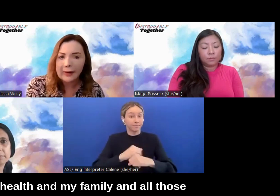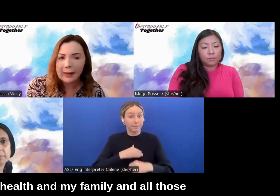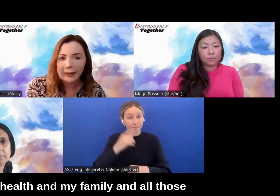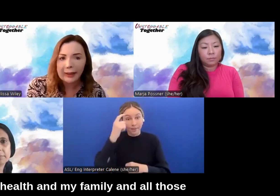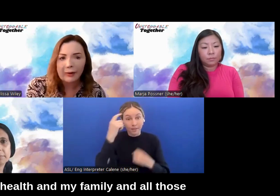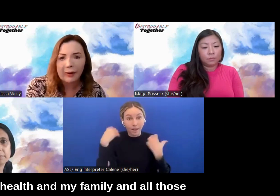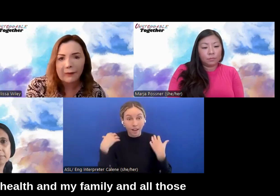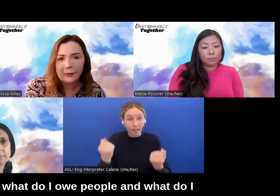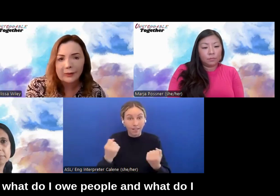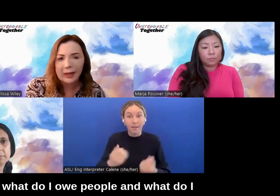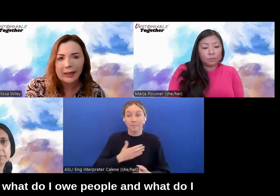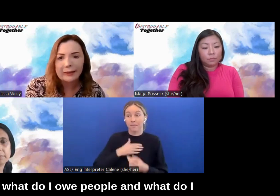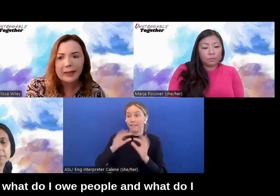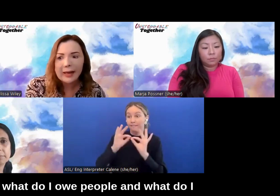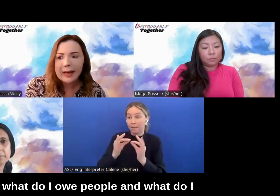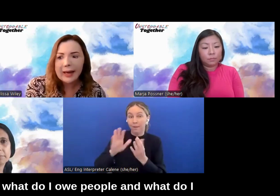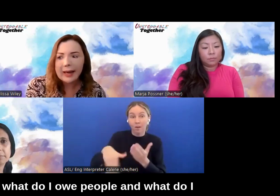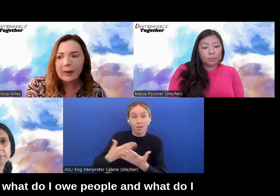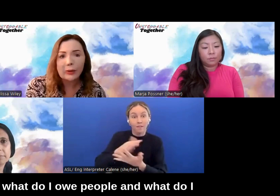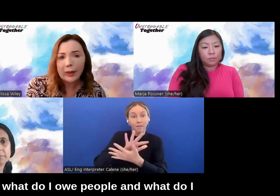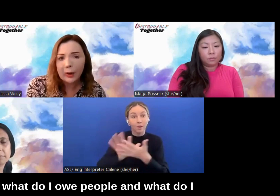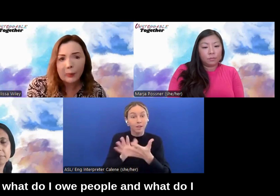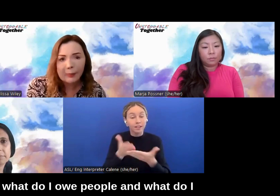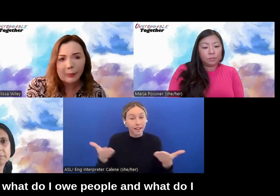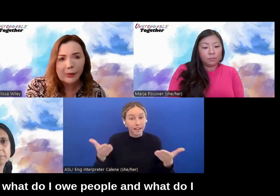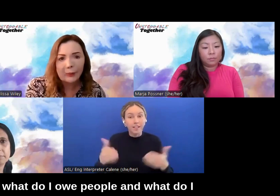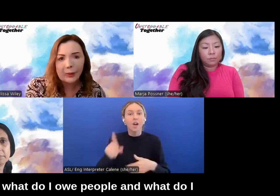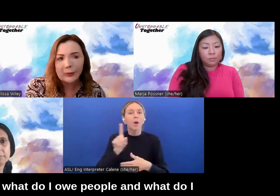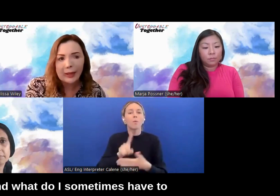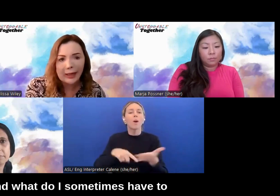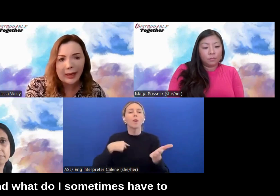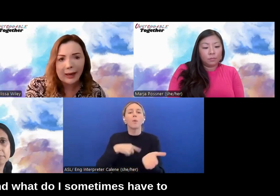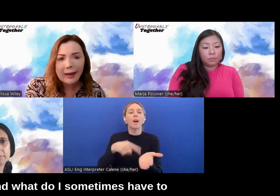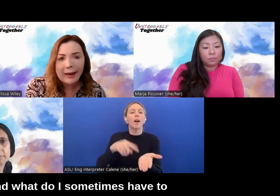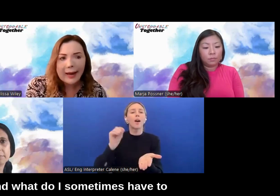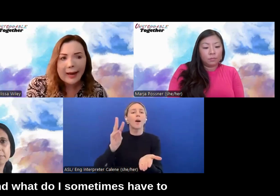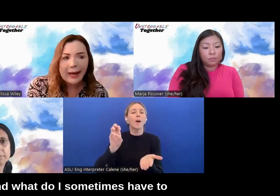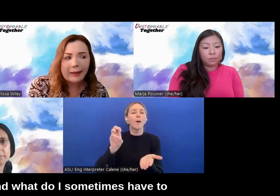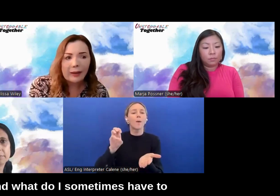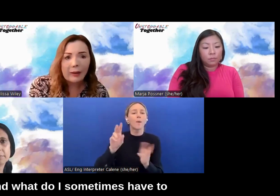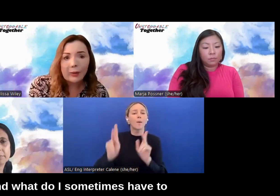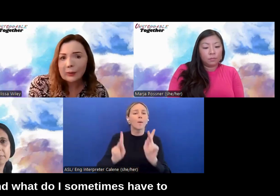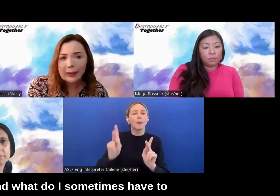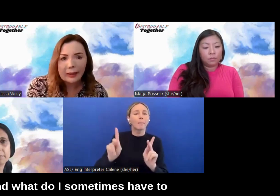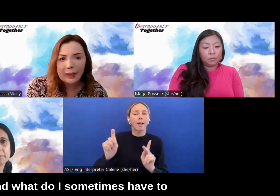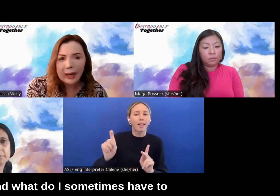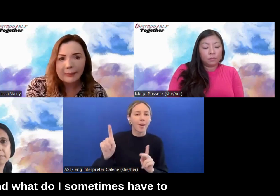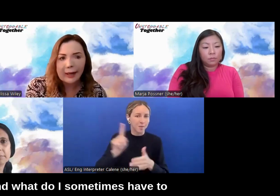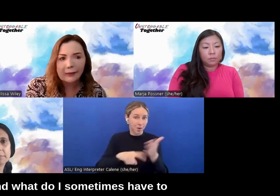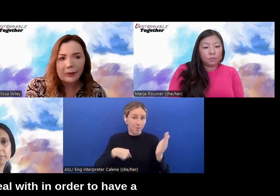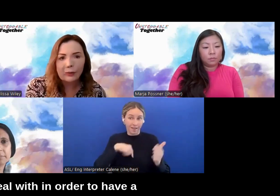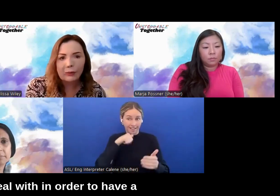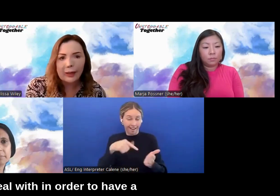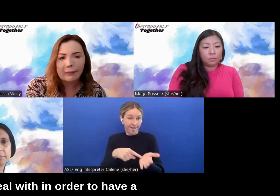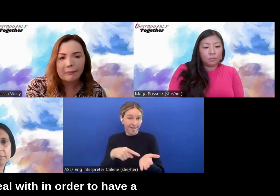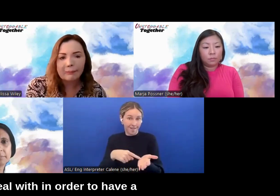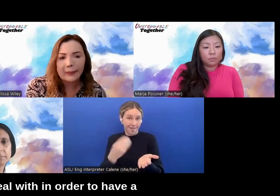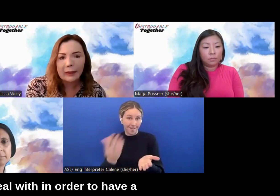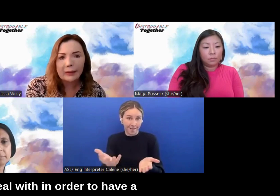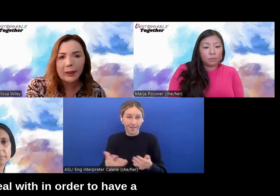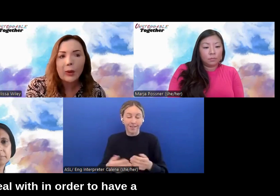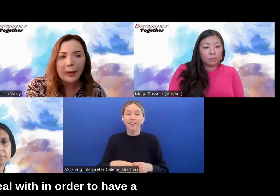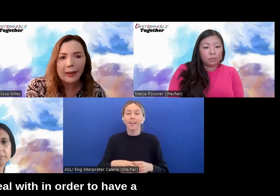my family and all of those things? And what do I owe people and what do I not? And what do I sometimes have